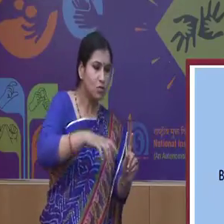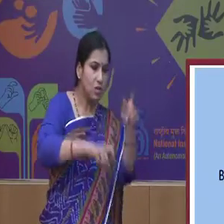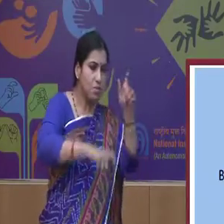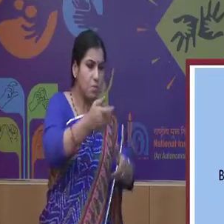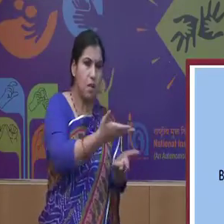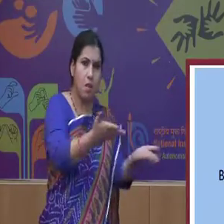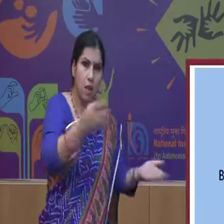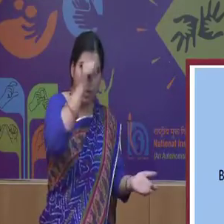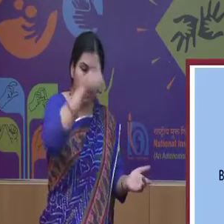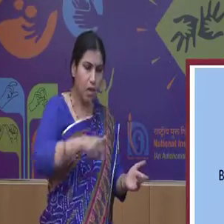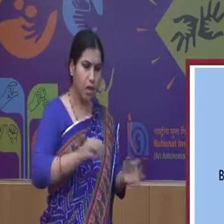country was not good?